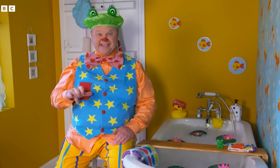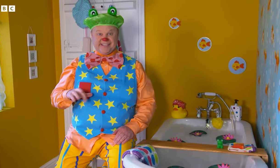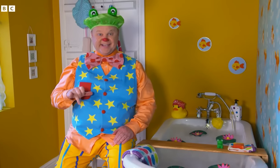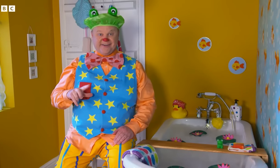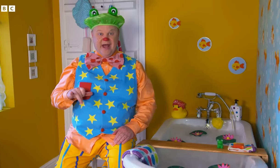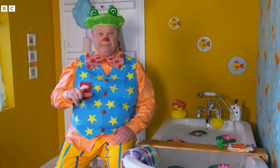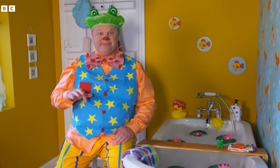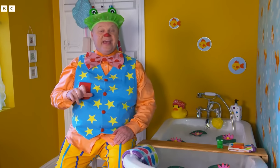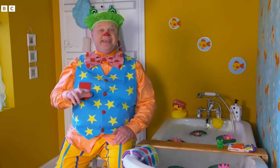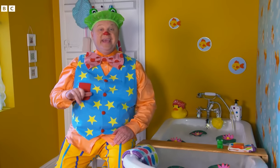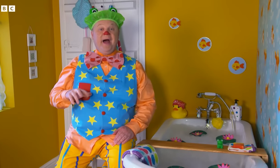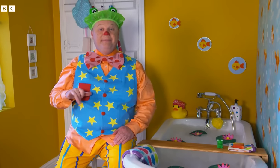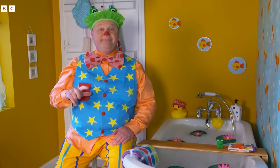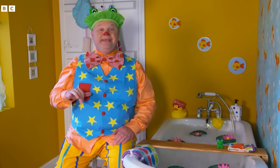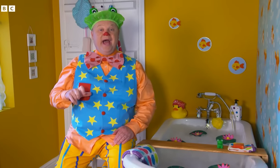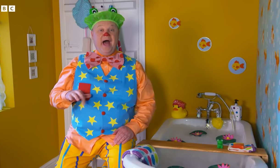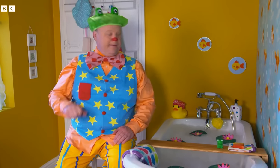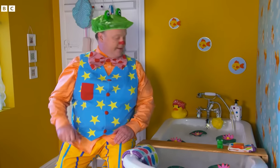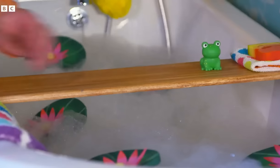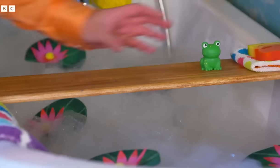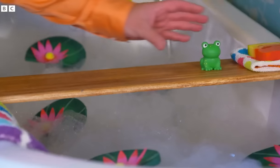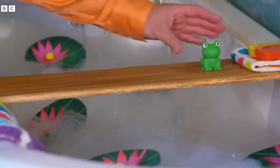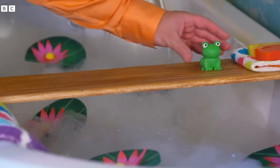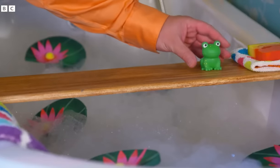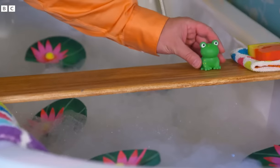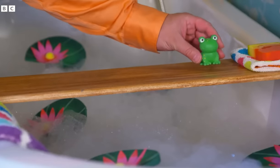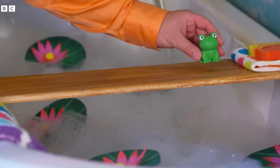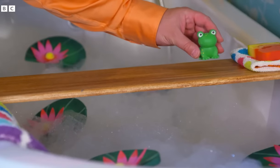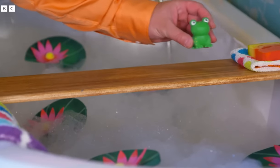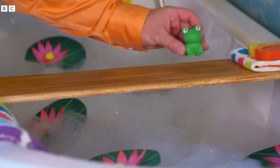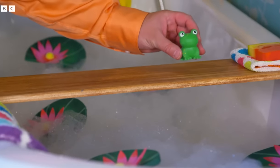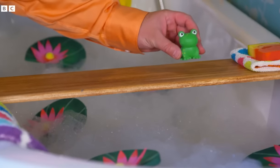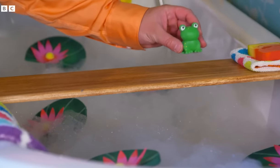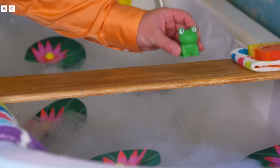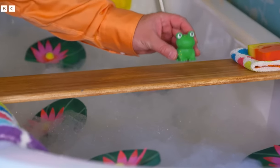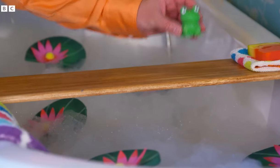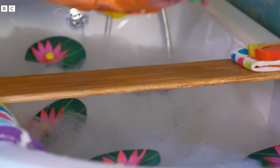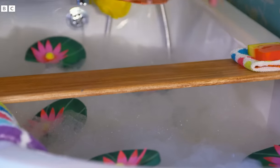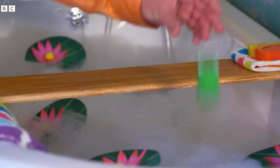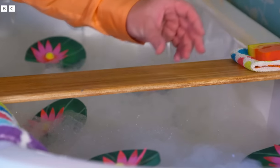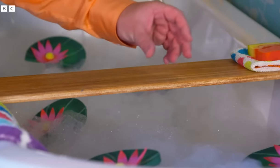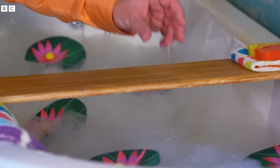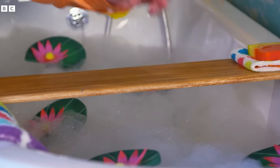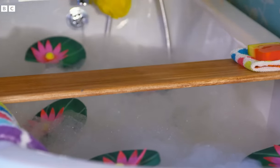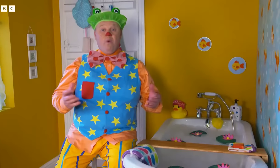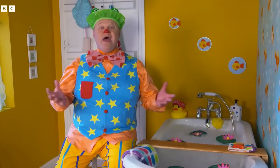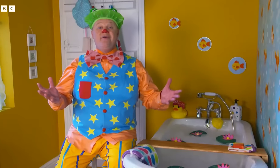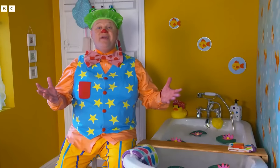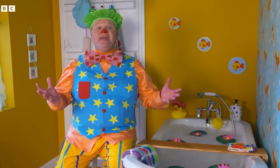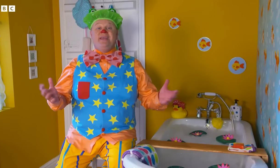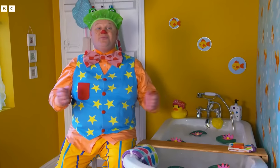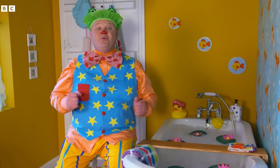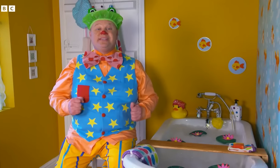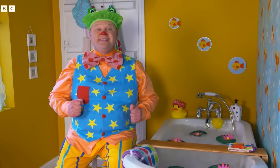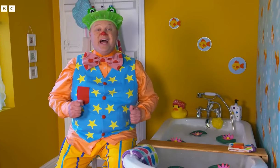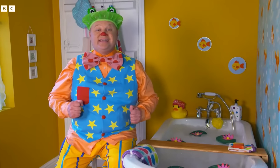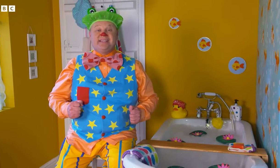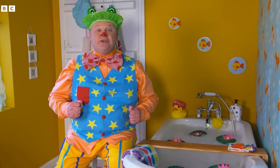delicious grubs. Yum, yum! He jumped into the pool where it was nice and